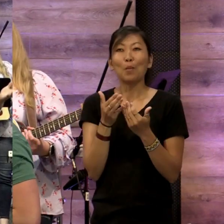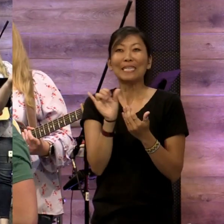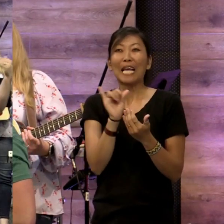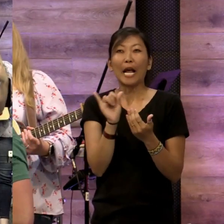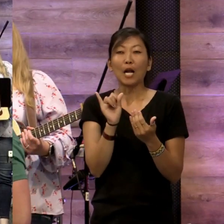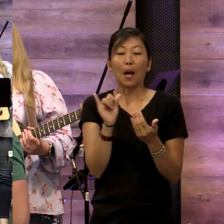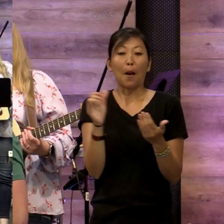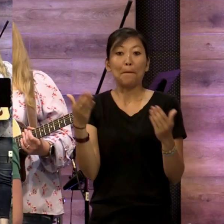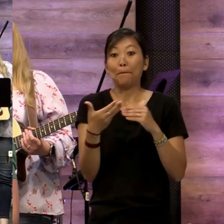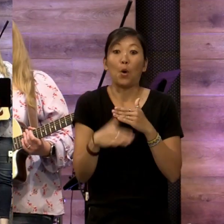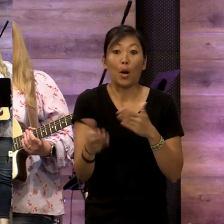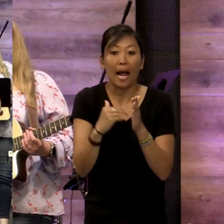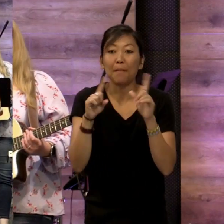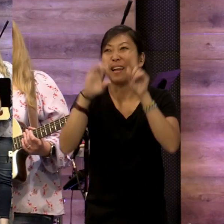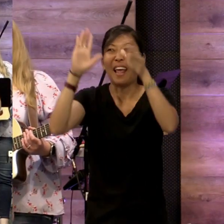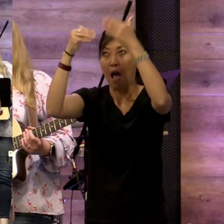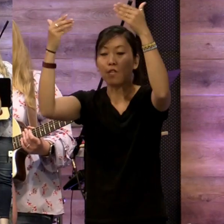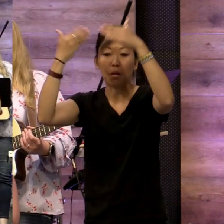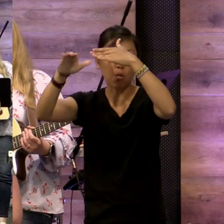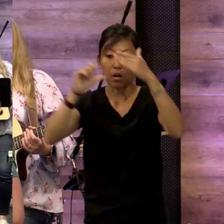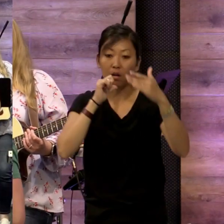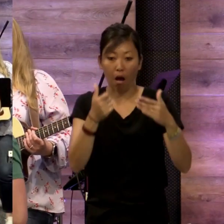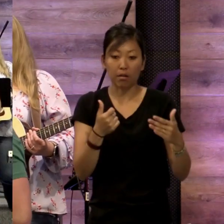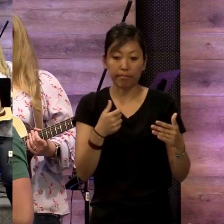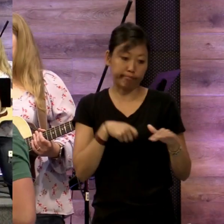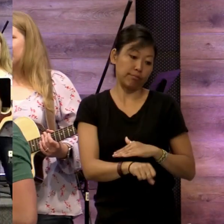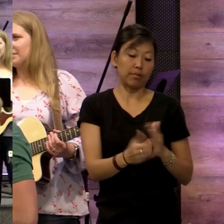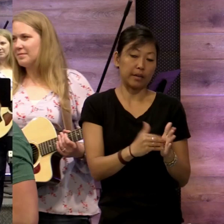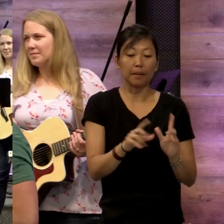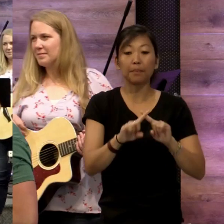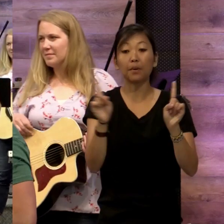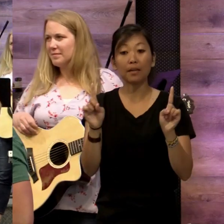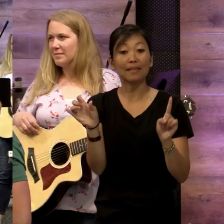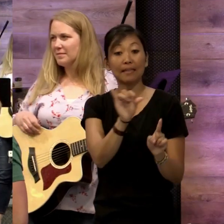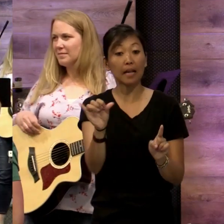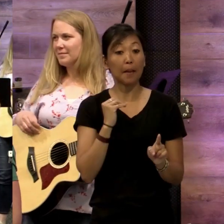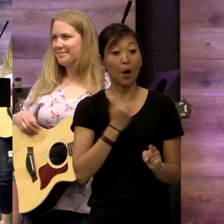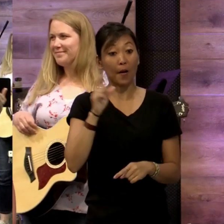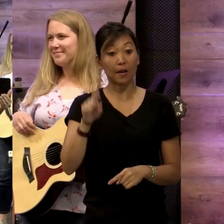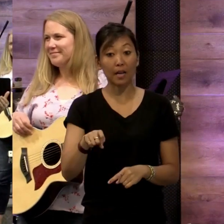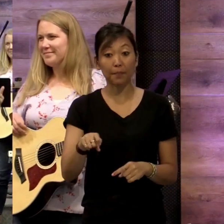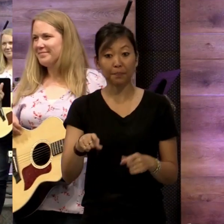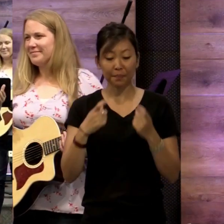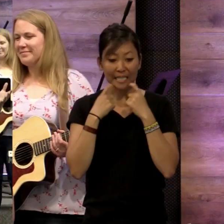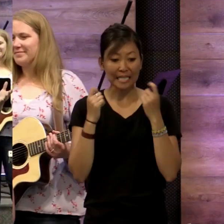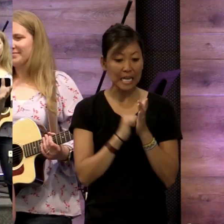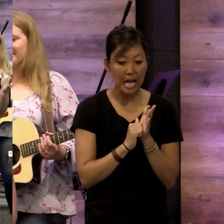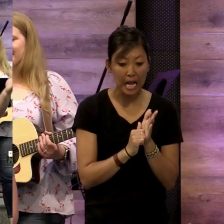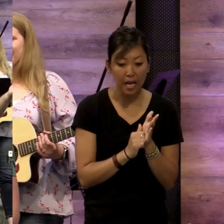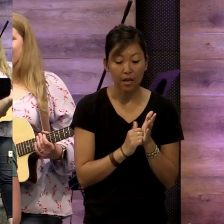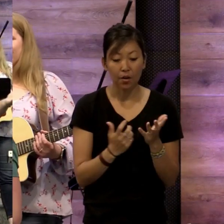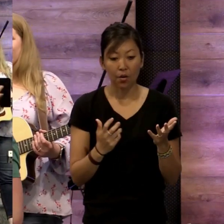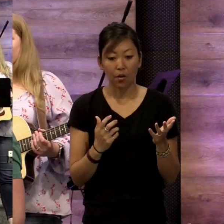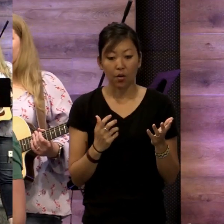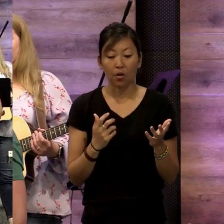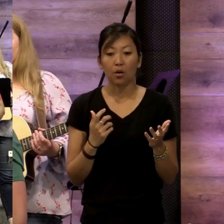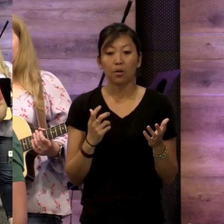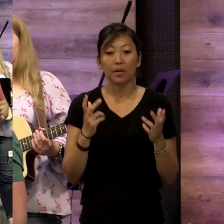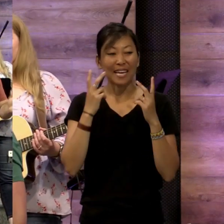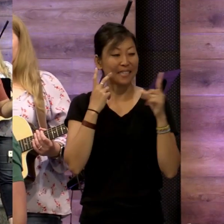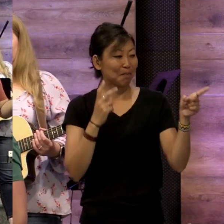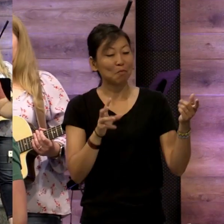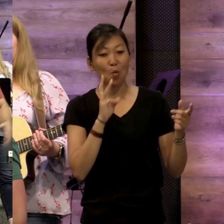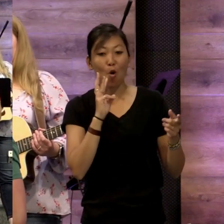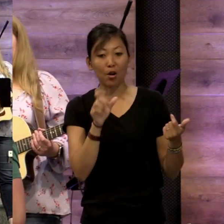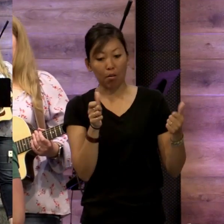birth. We're being born from above, right? Just as our need for our sin to be washed away, as we see in the